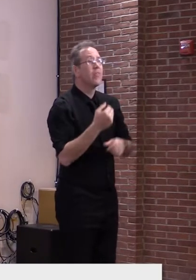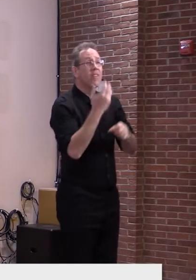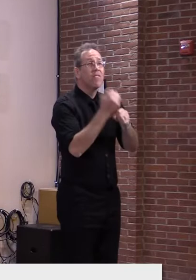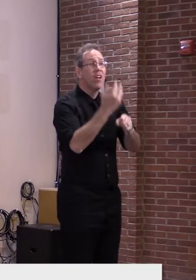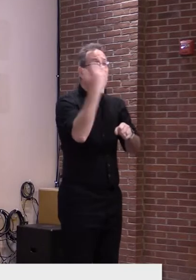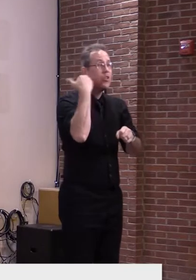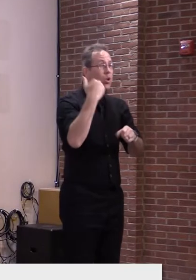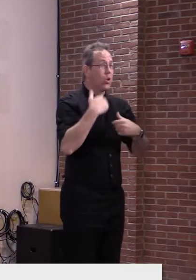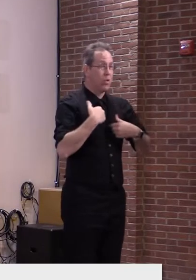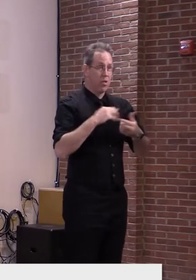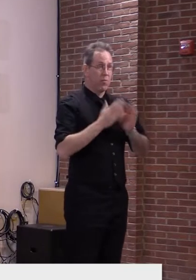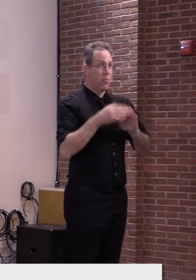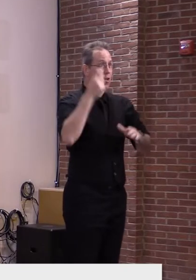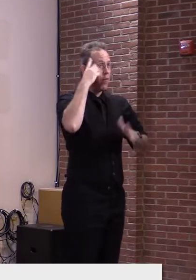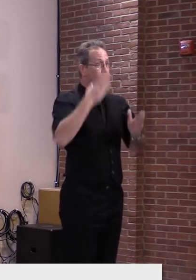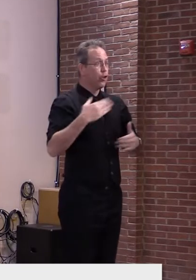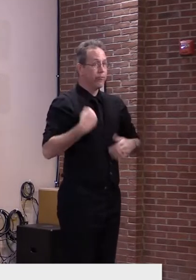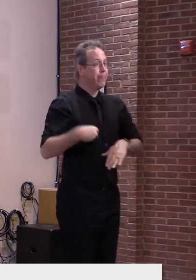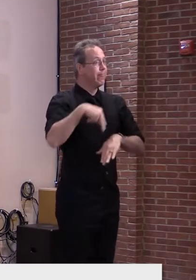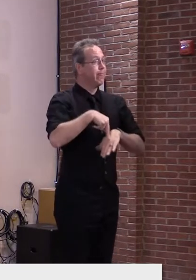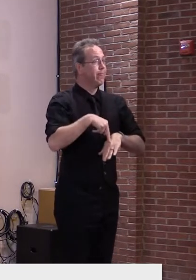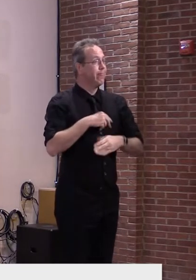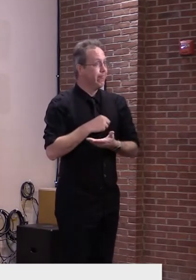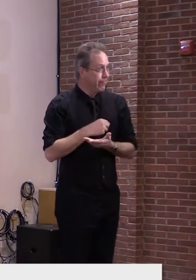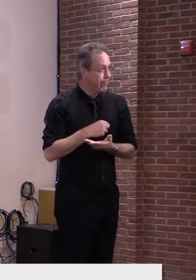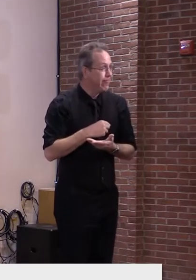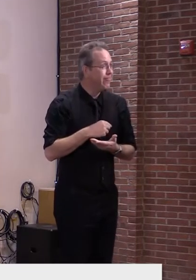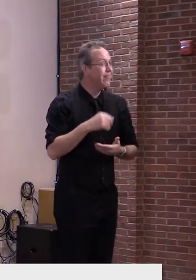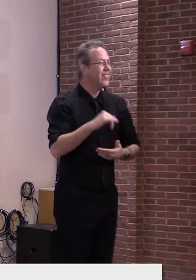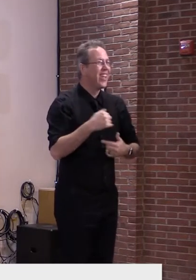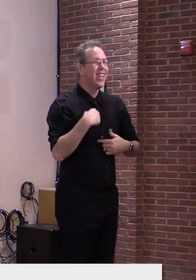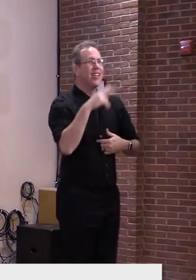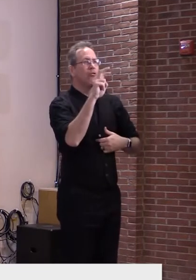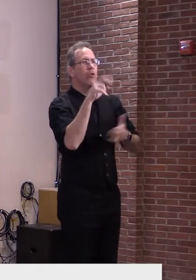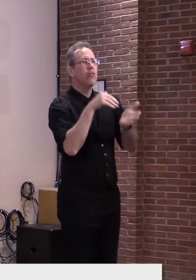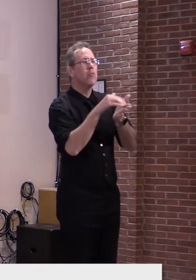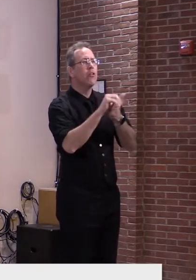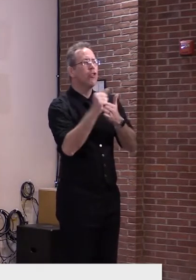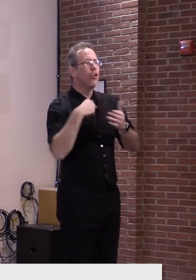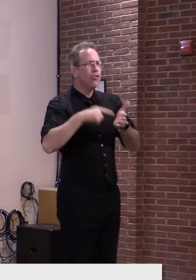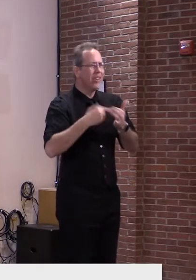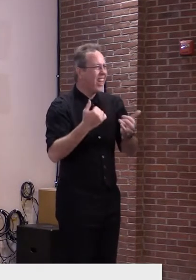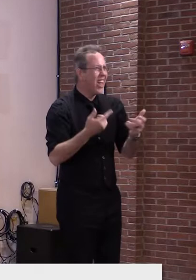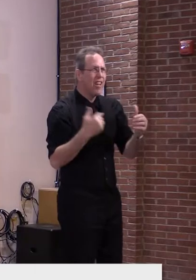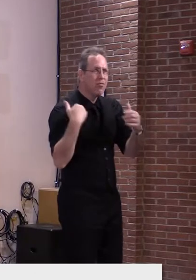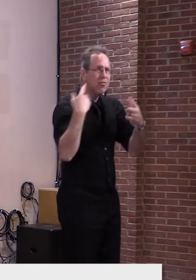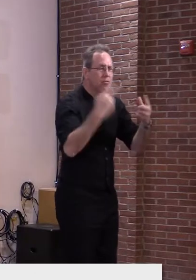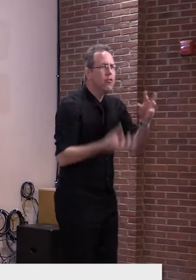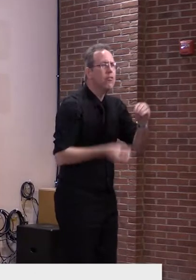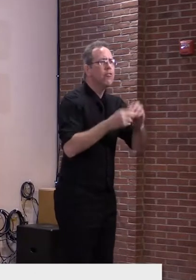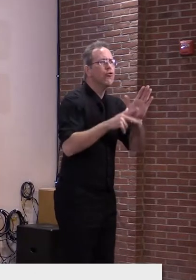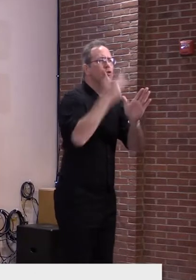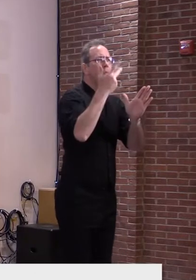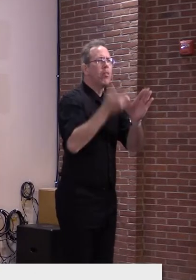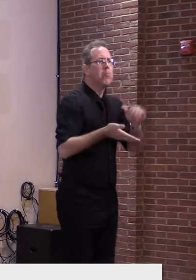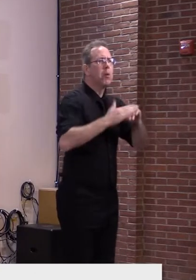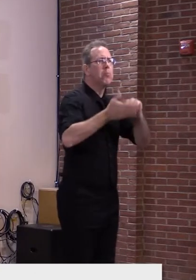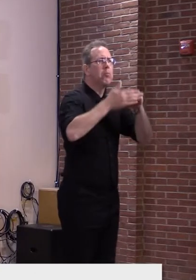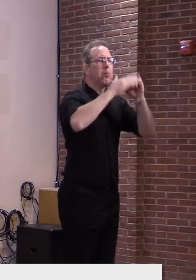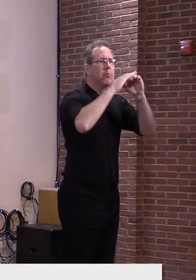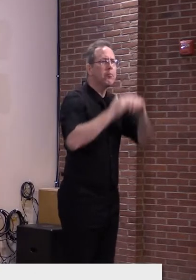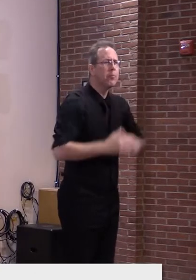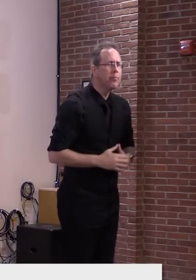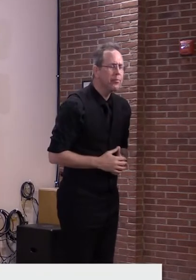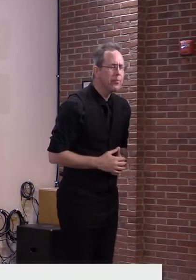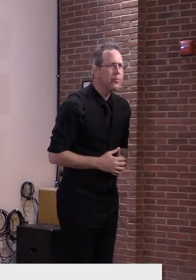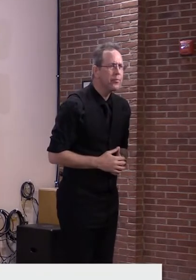over $200 million. So in 5 years, it's doubled. History shows us that simply adding more money is only